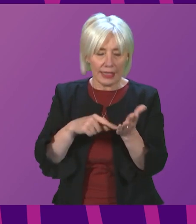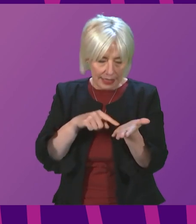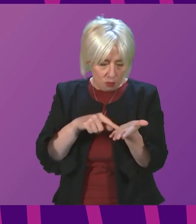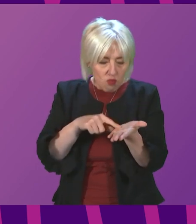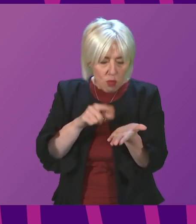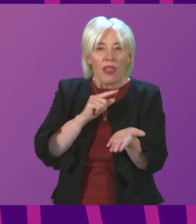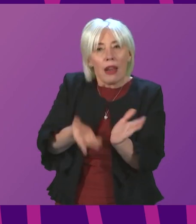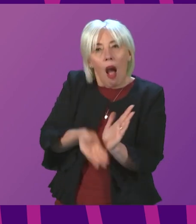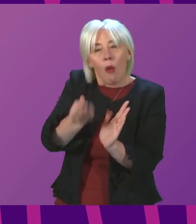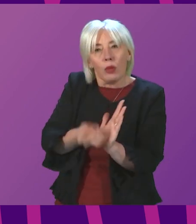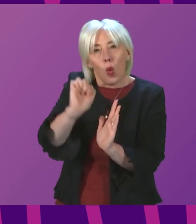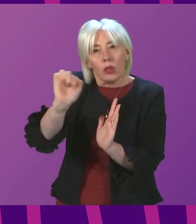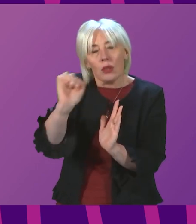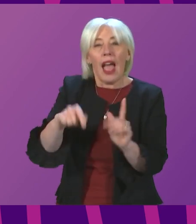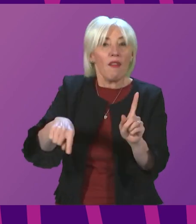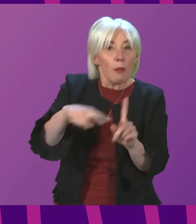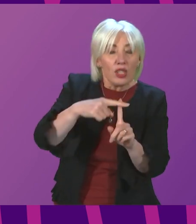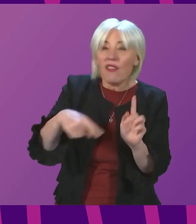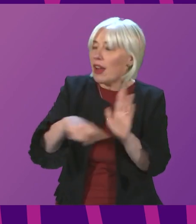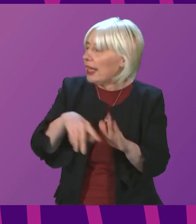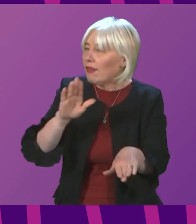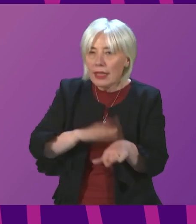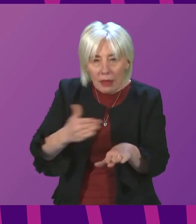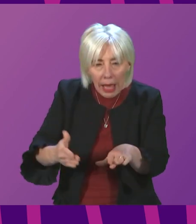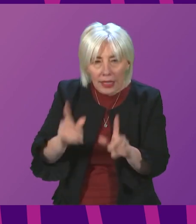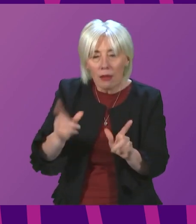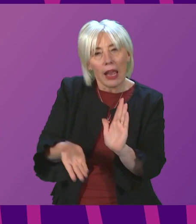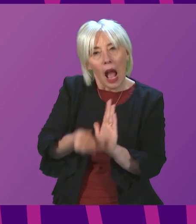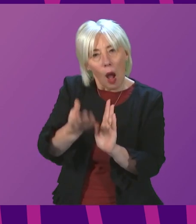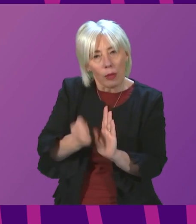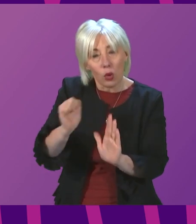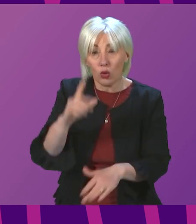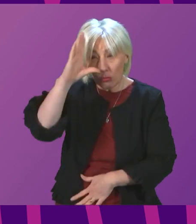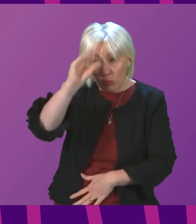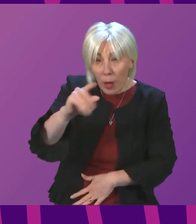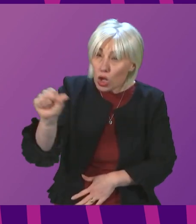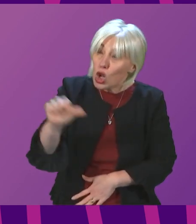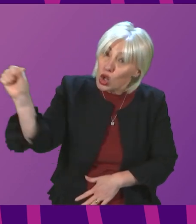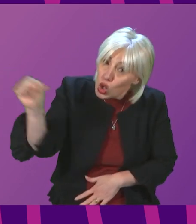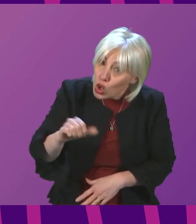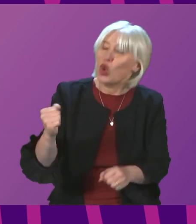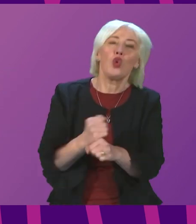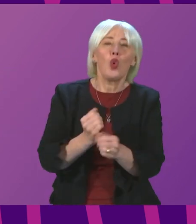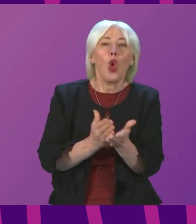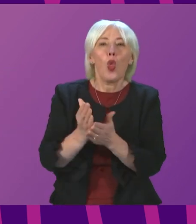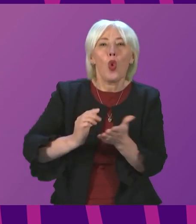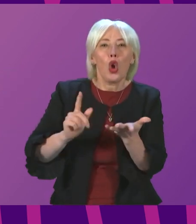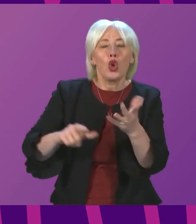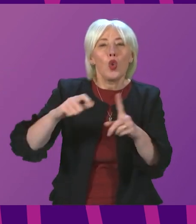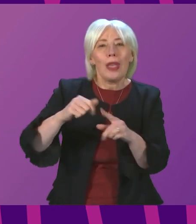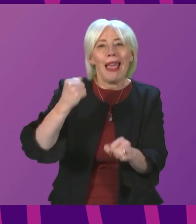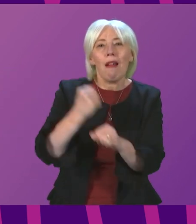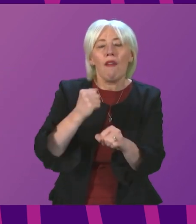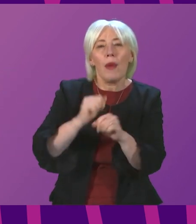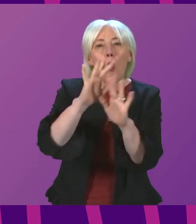positive or negative. So let me take this opportunity to remind everyone that this can and should be done through the UK Government website, and you can find that